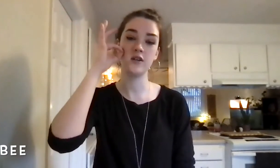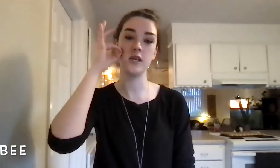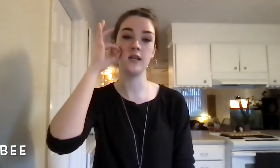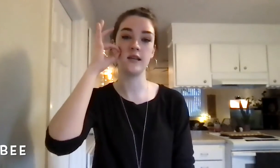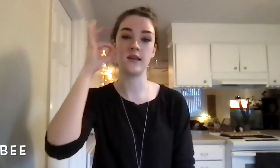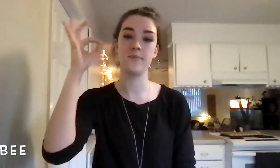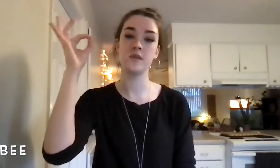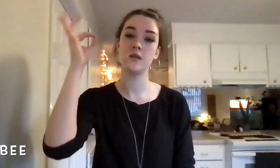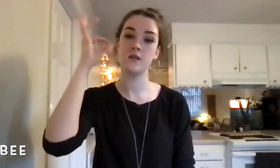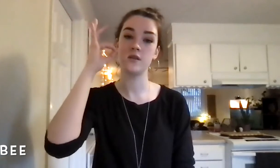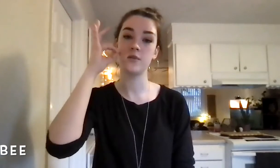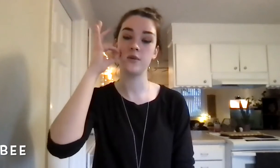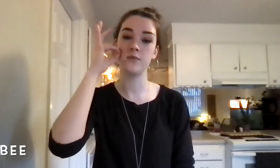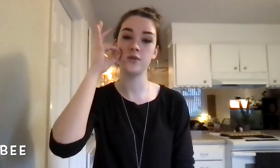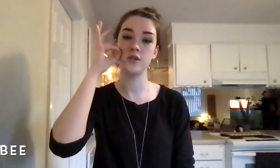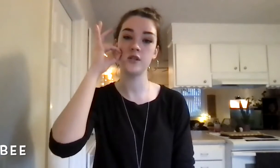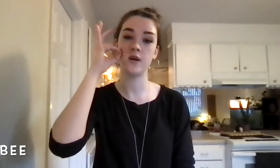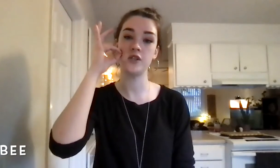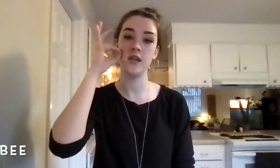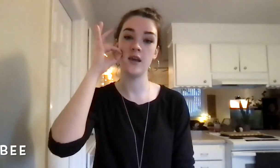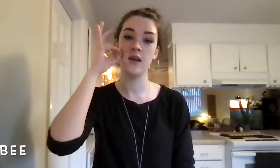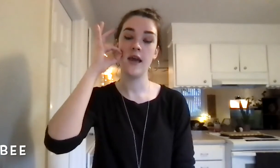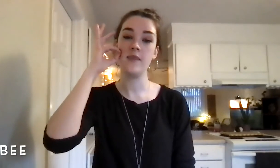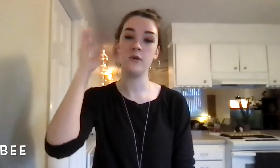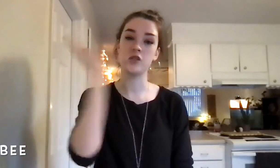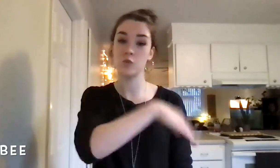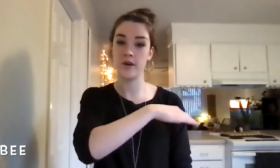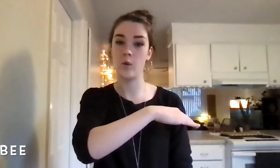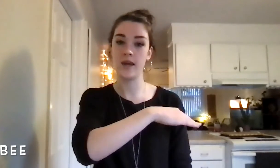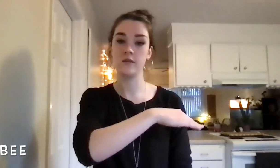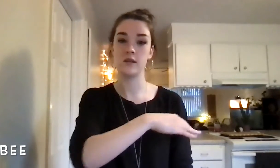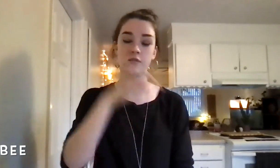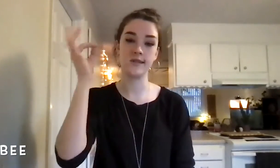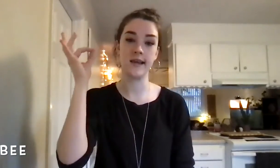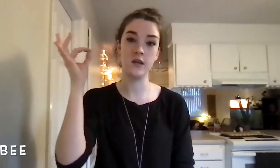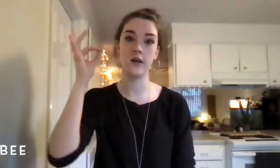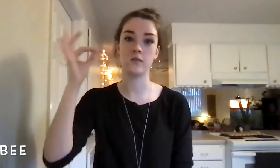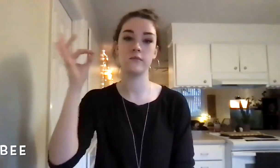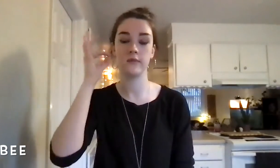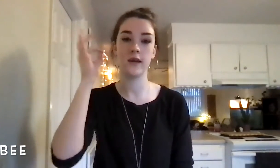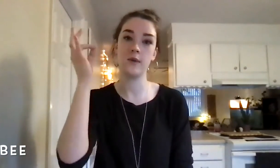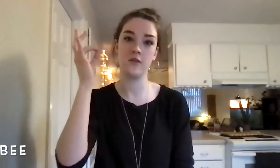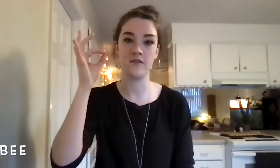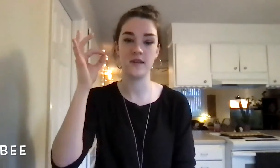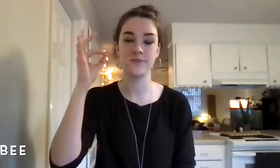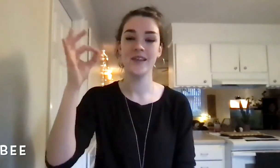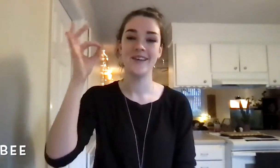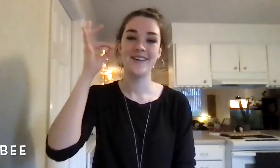cheek like that. So we're going to touch it to our cheek, and then we're going to swat it away, as if we're saying, no, get away from my face.